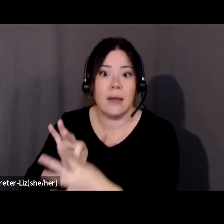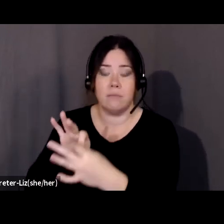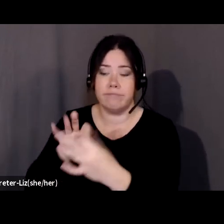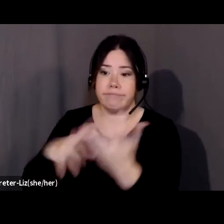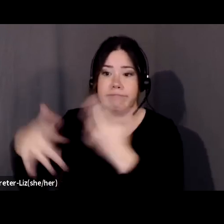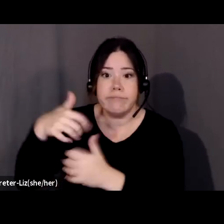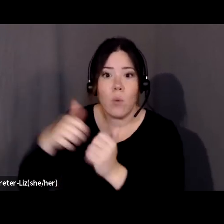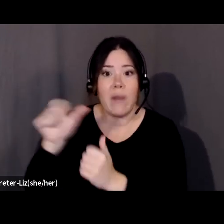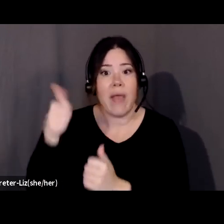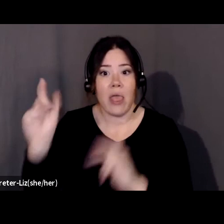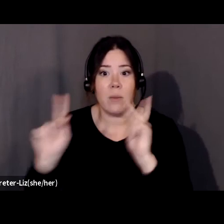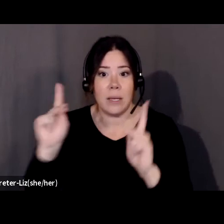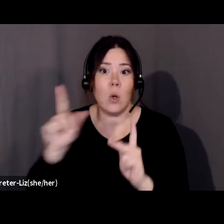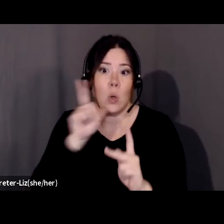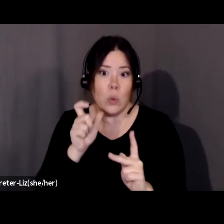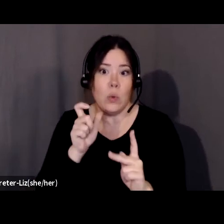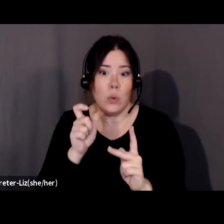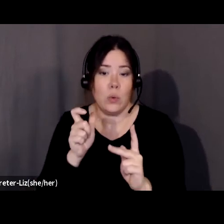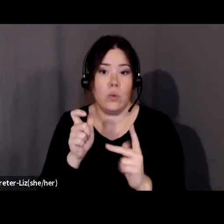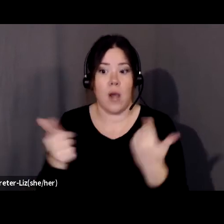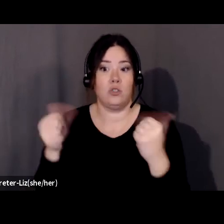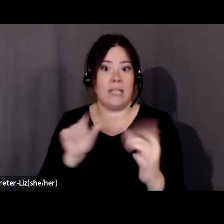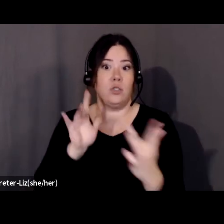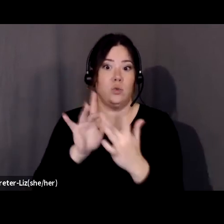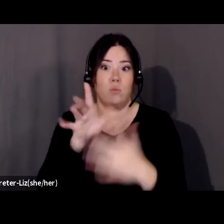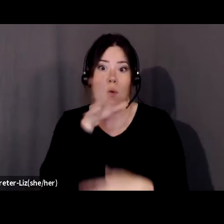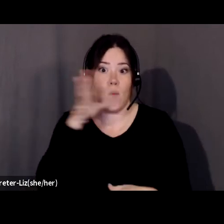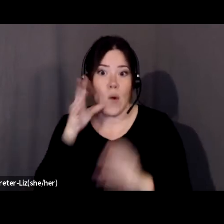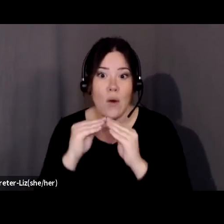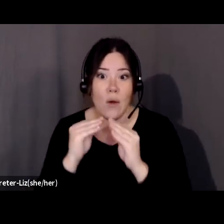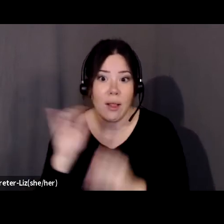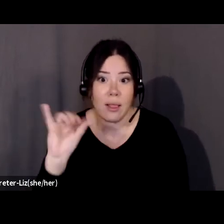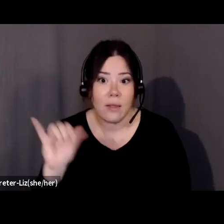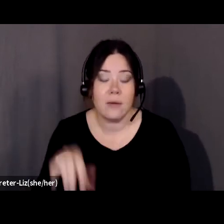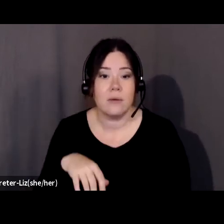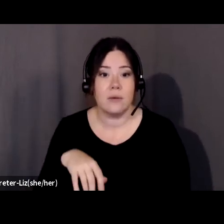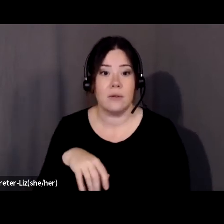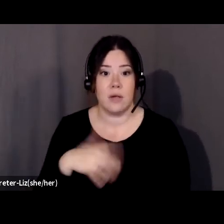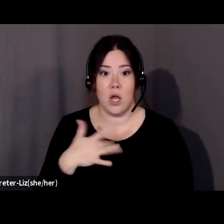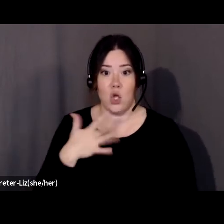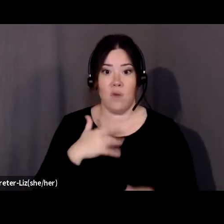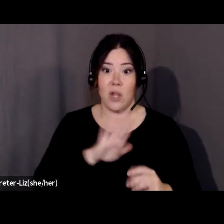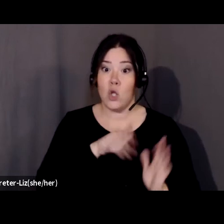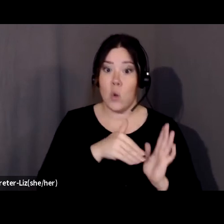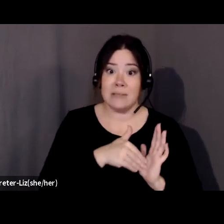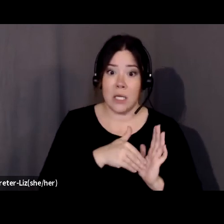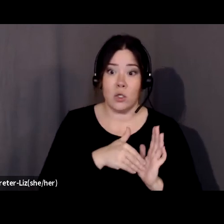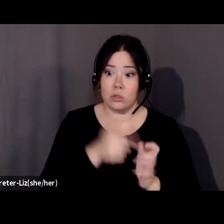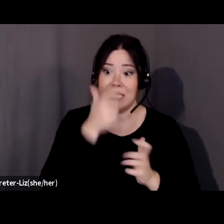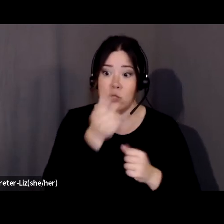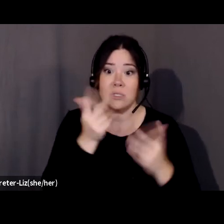working on expanding their rural reach, and you think your center is interested in this,